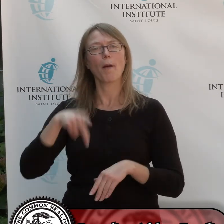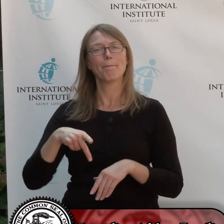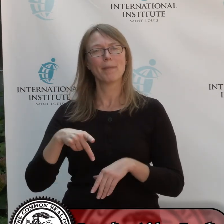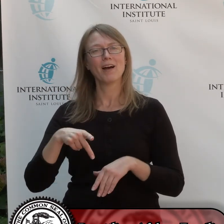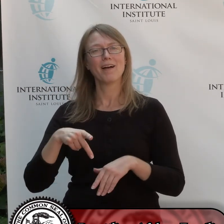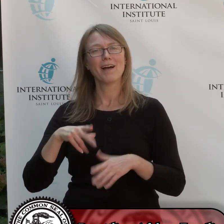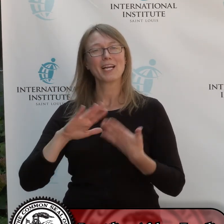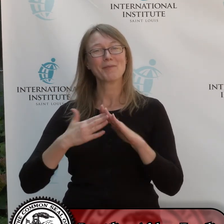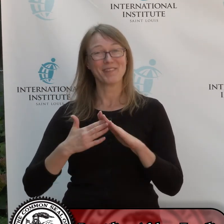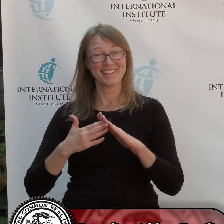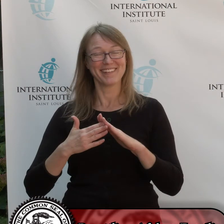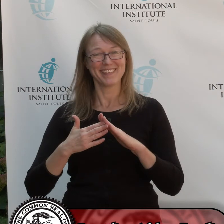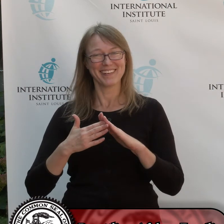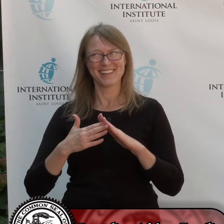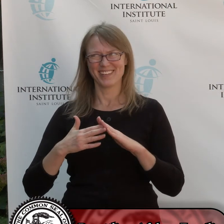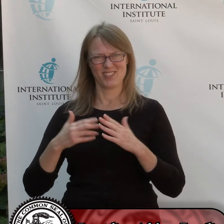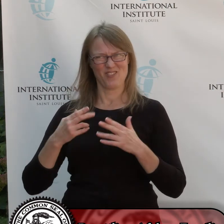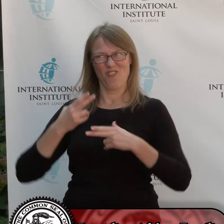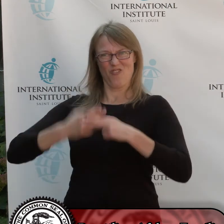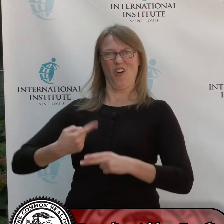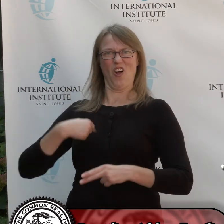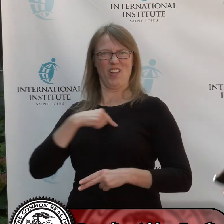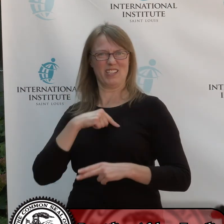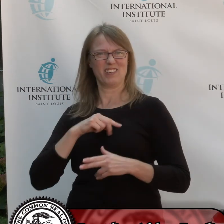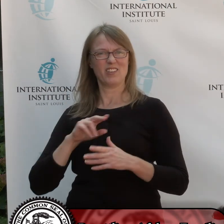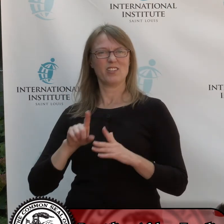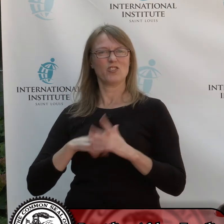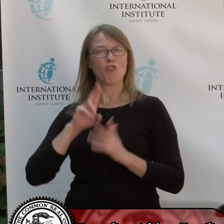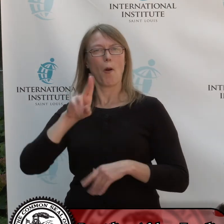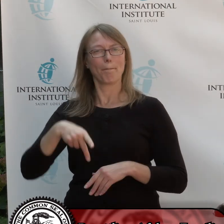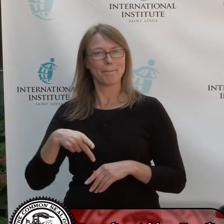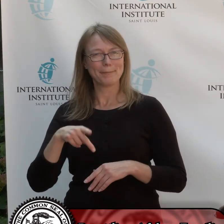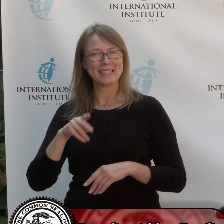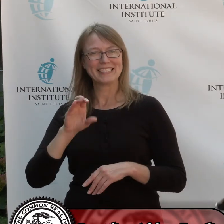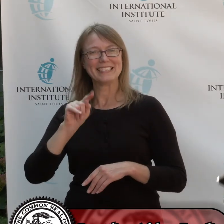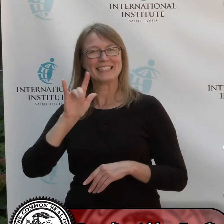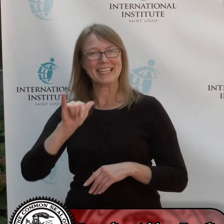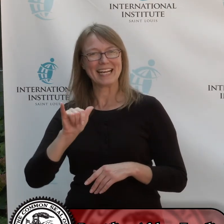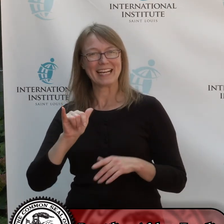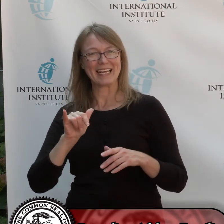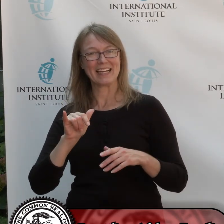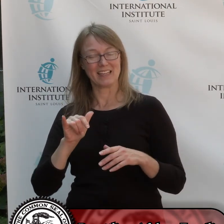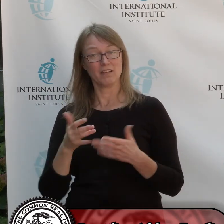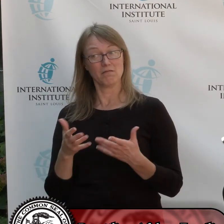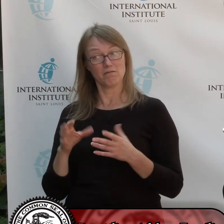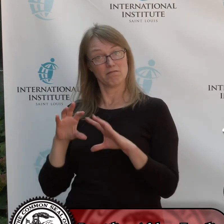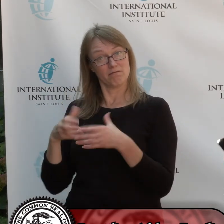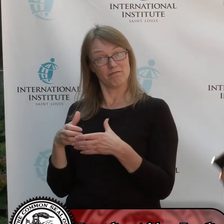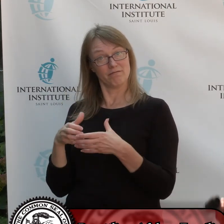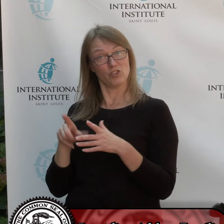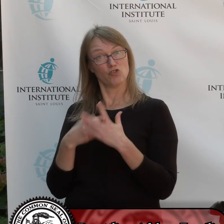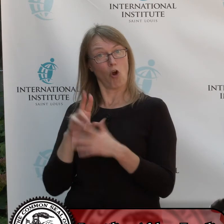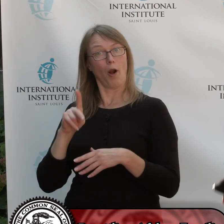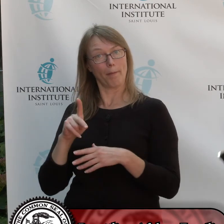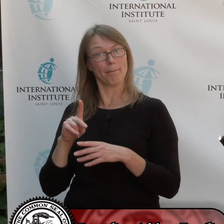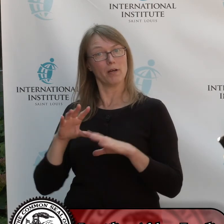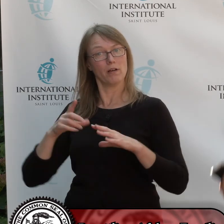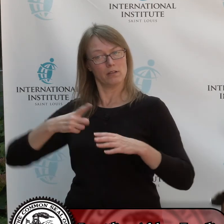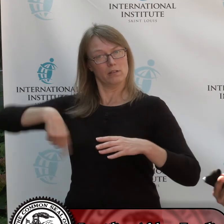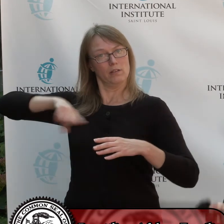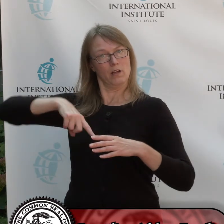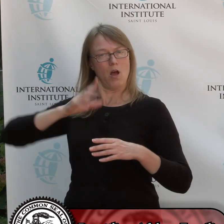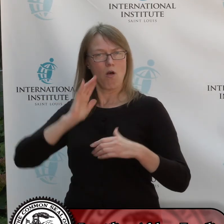Startup City. That system as well will be working with these refugees, because again, we know a foreign-born